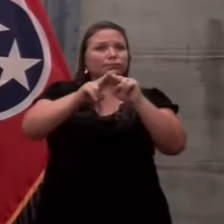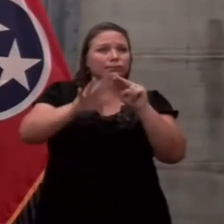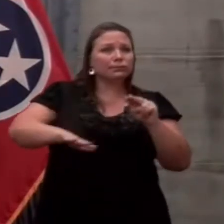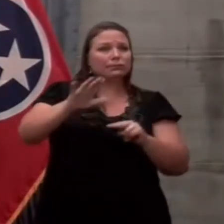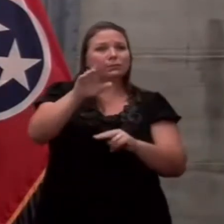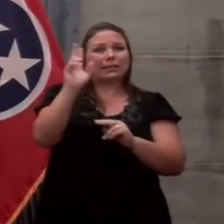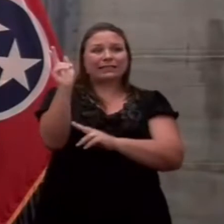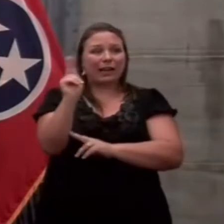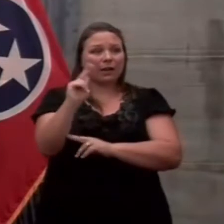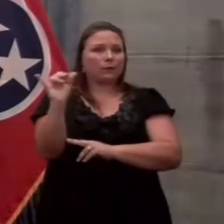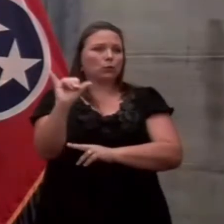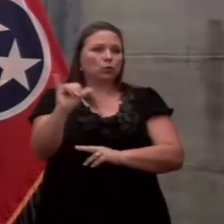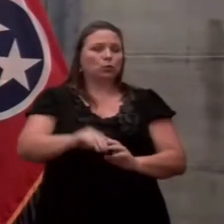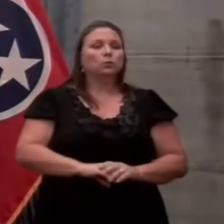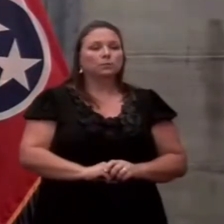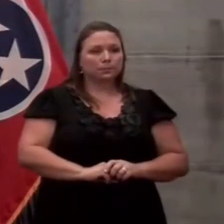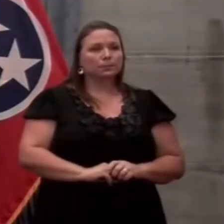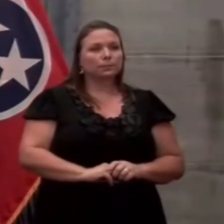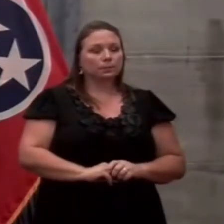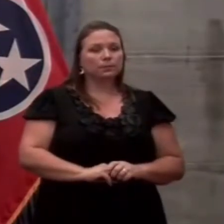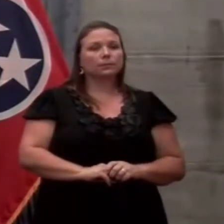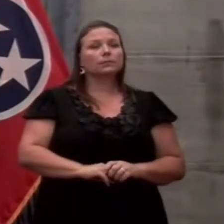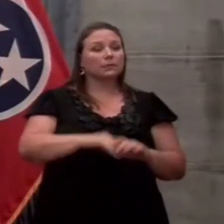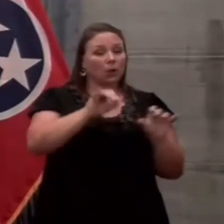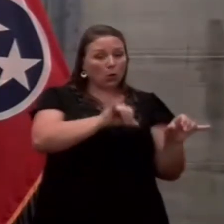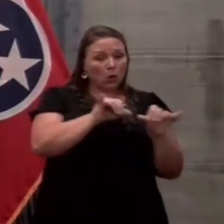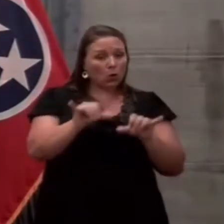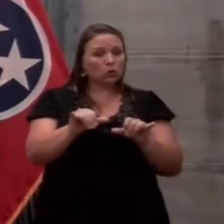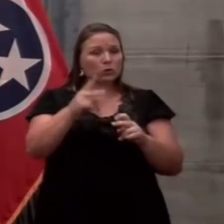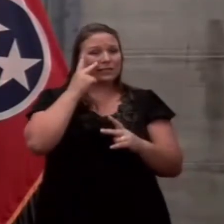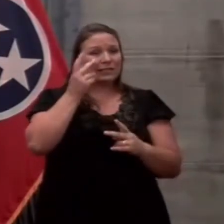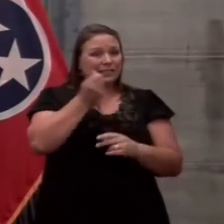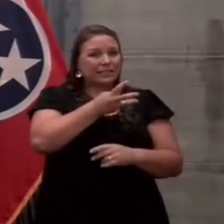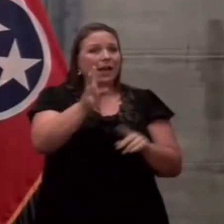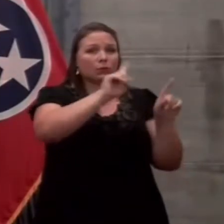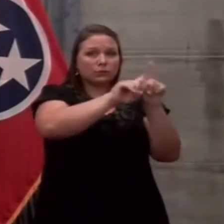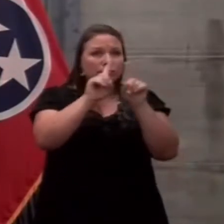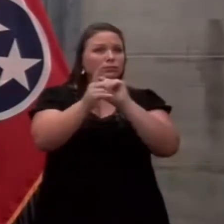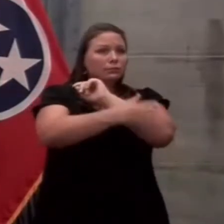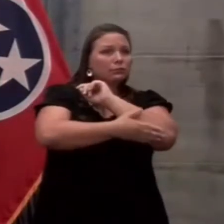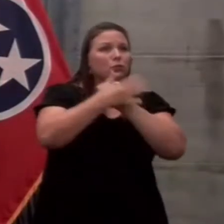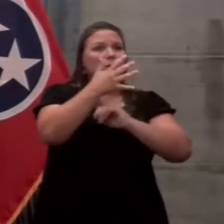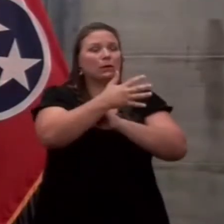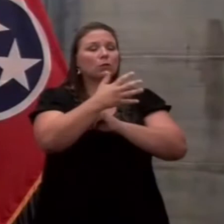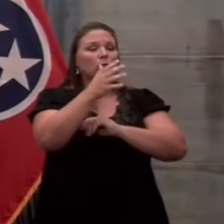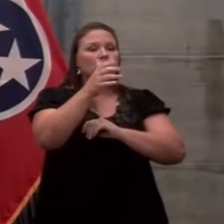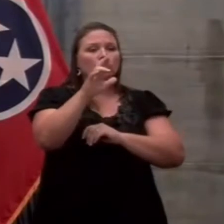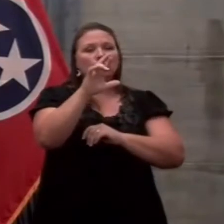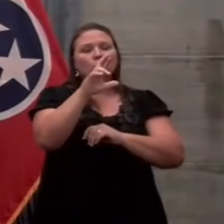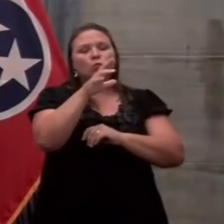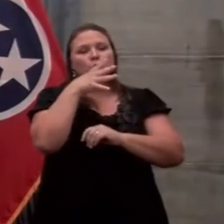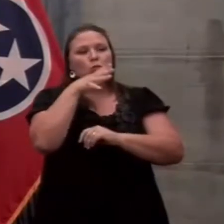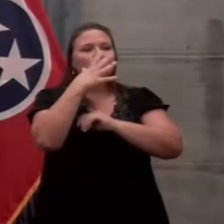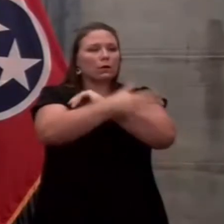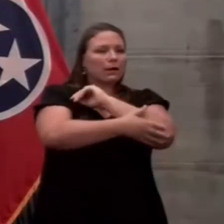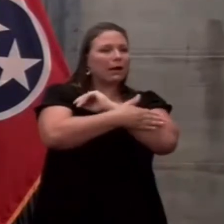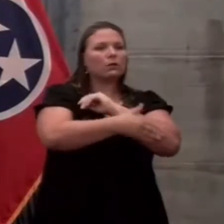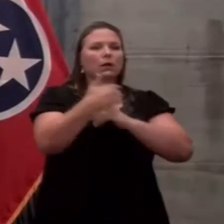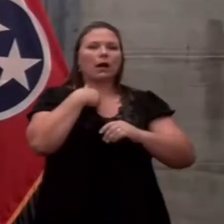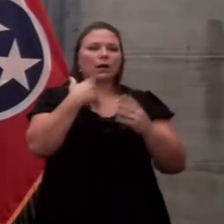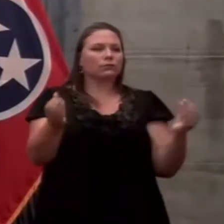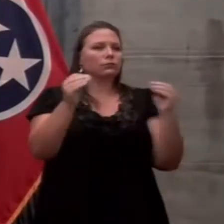the Knoxville metro area. Likewise, multiple rural counties are experiencing significantly